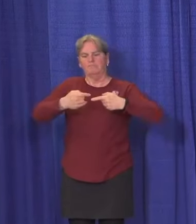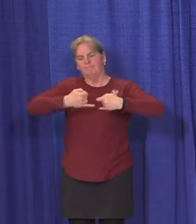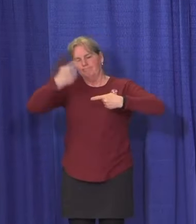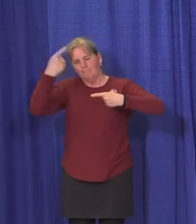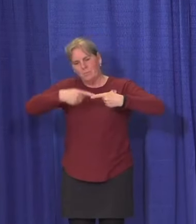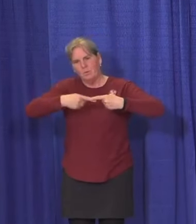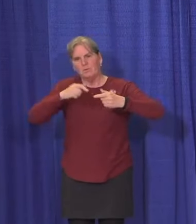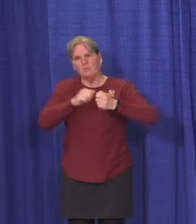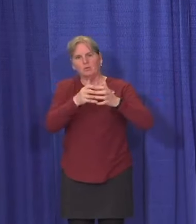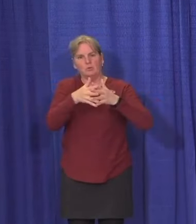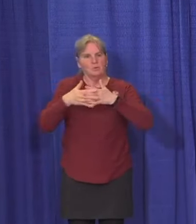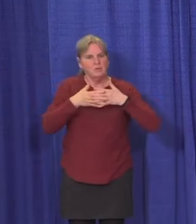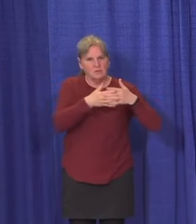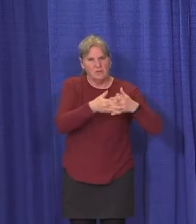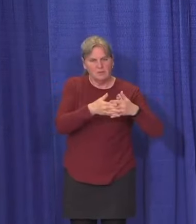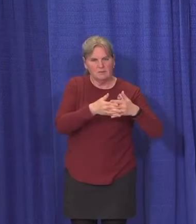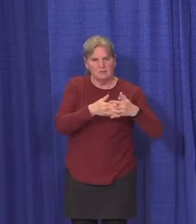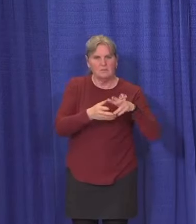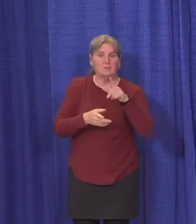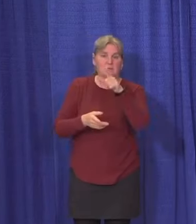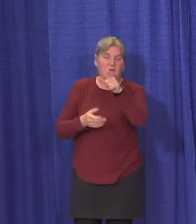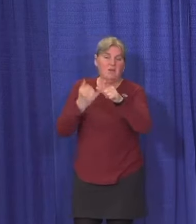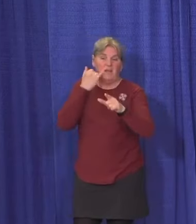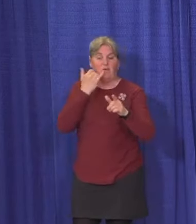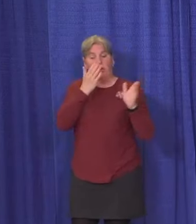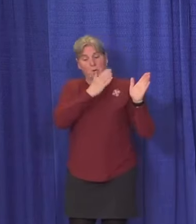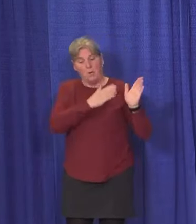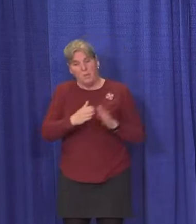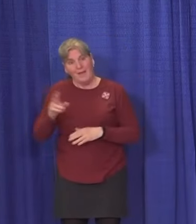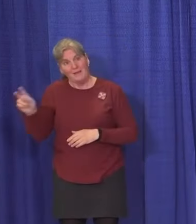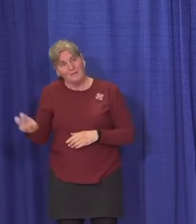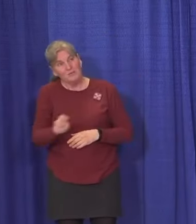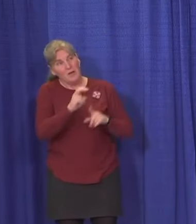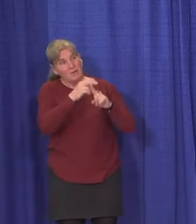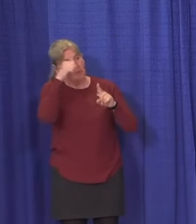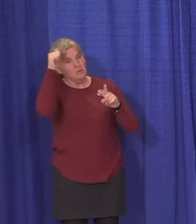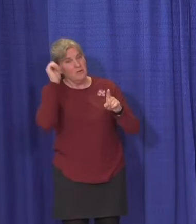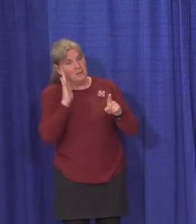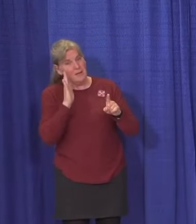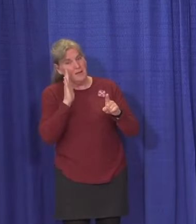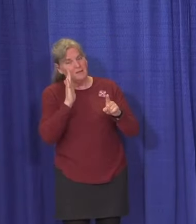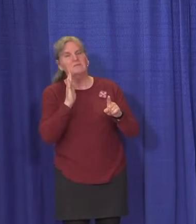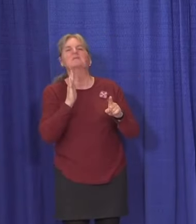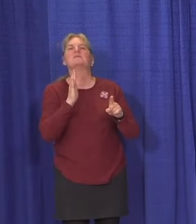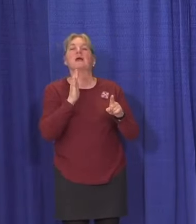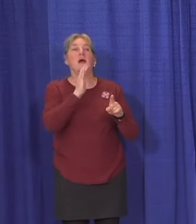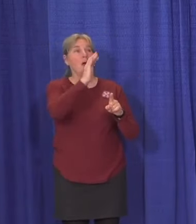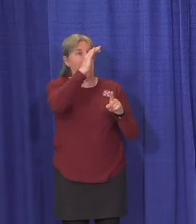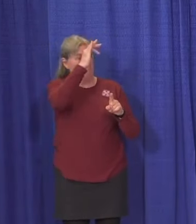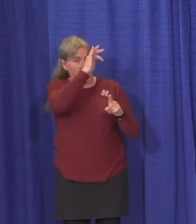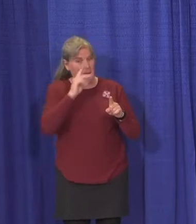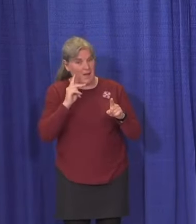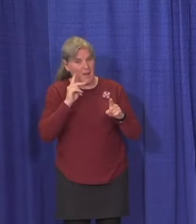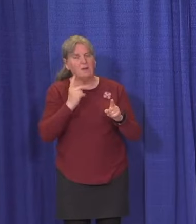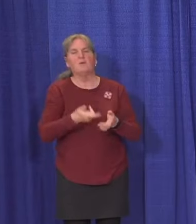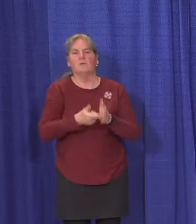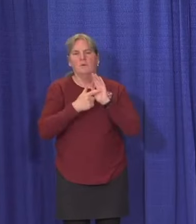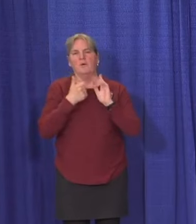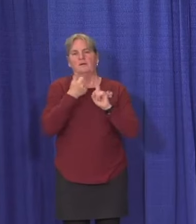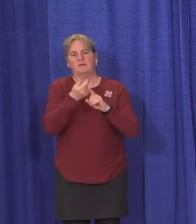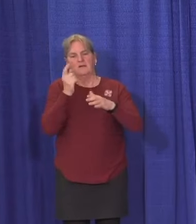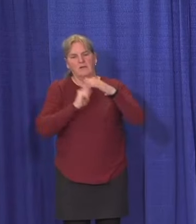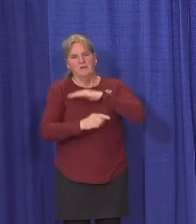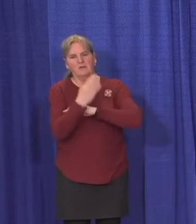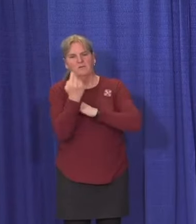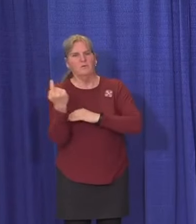the midst of planning a road trip to Alaska, you will still be required to self-isolate for 14 days and provide 2